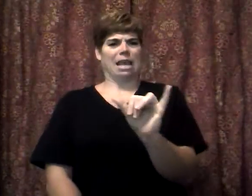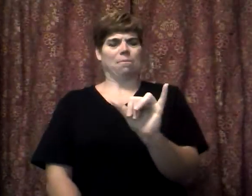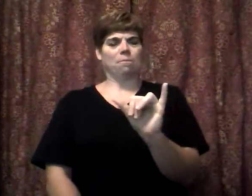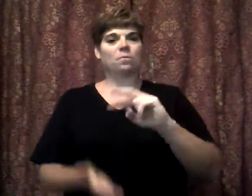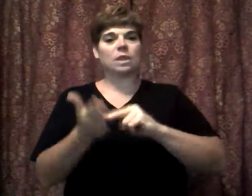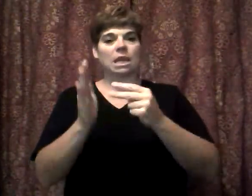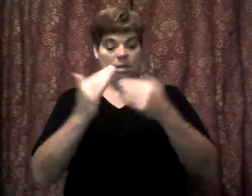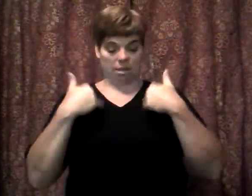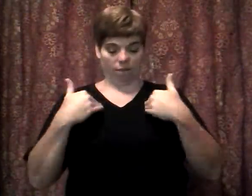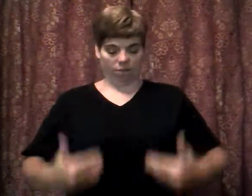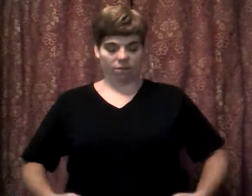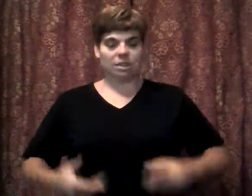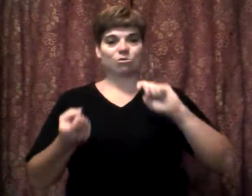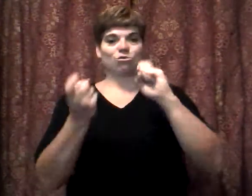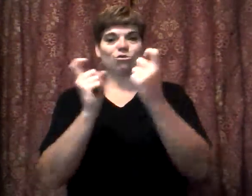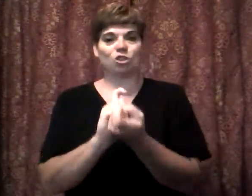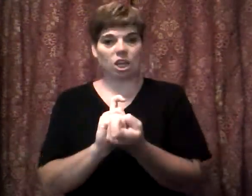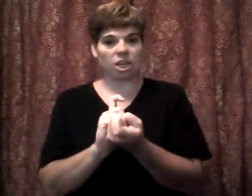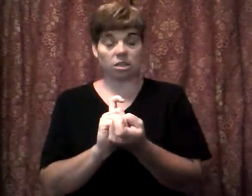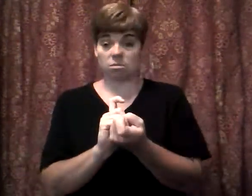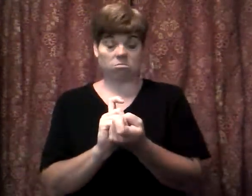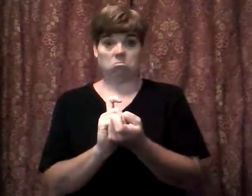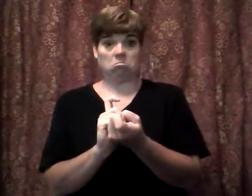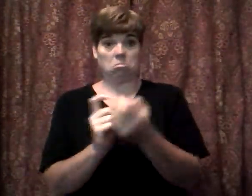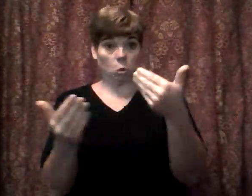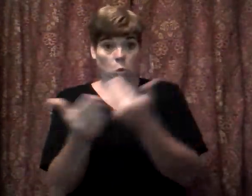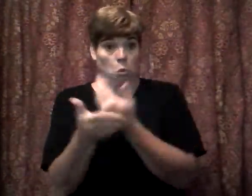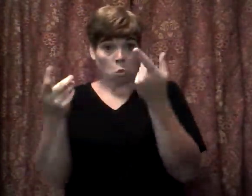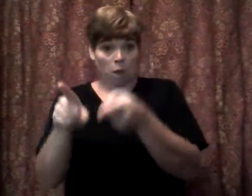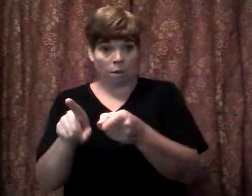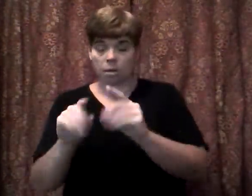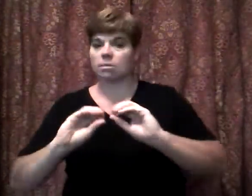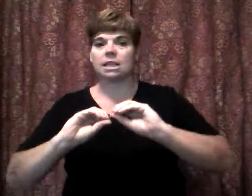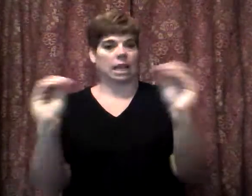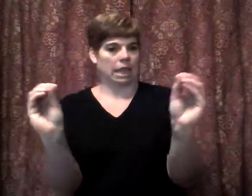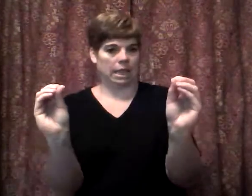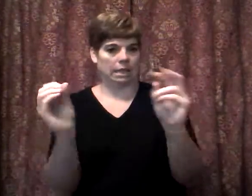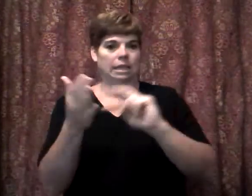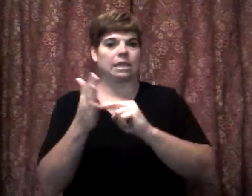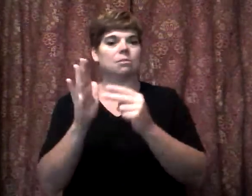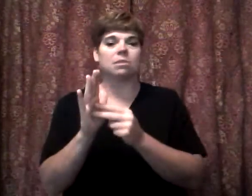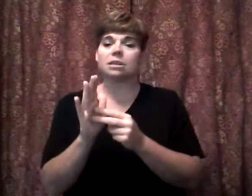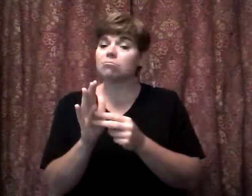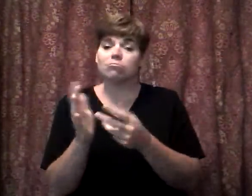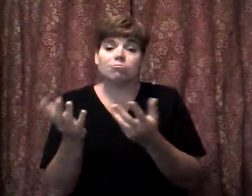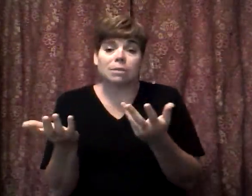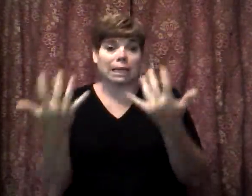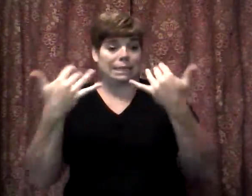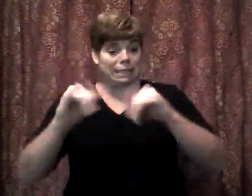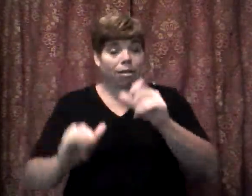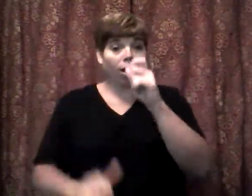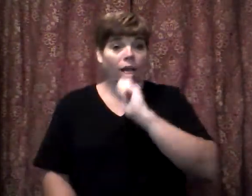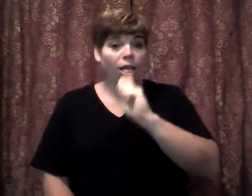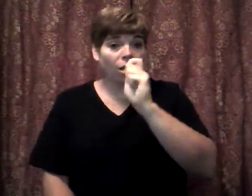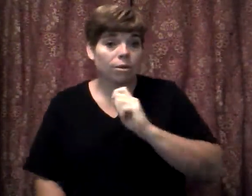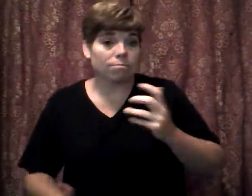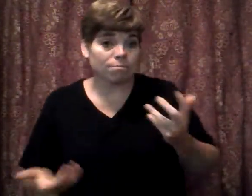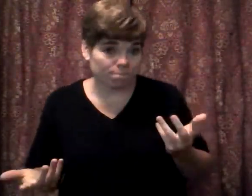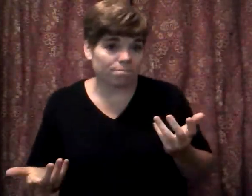physical change. Nothing new has happened to it. It's still ice cream. Okay.